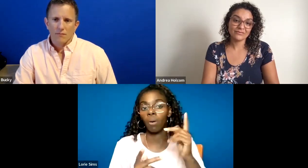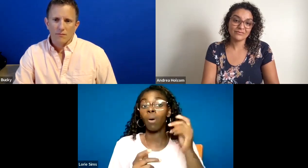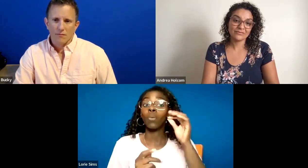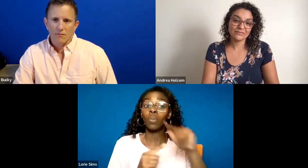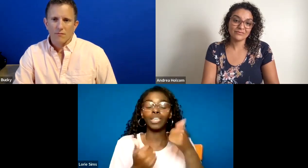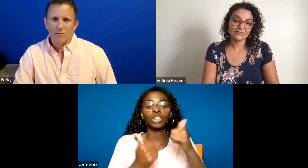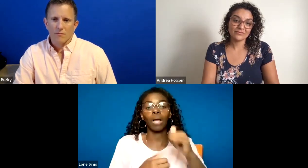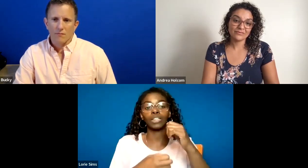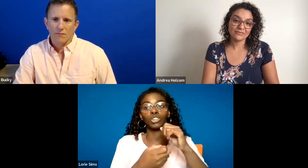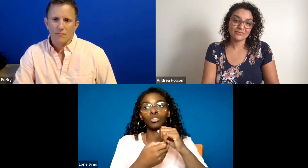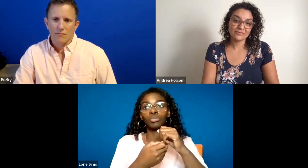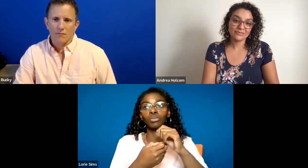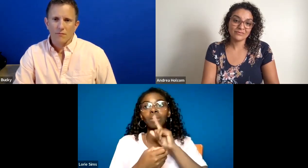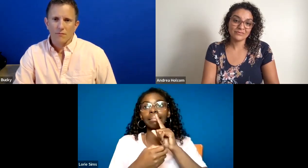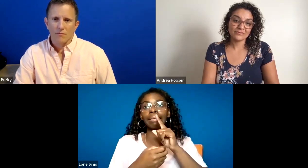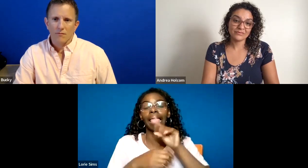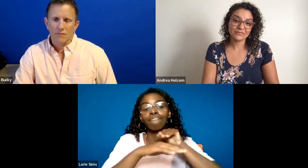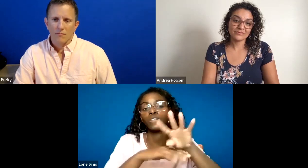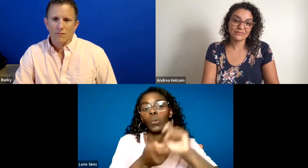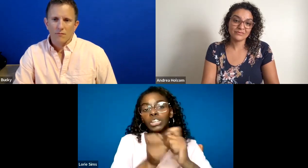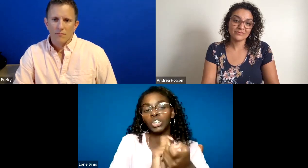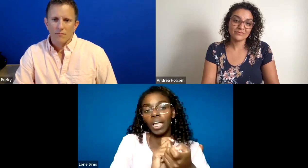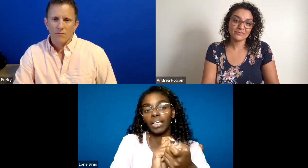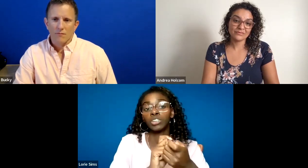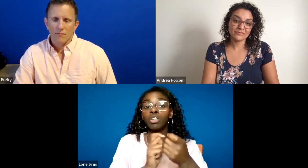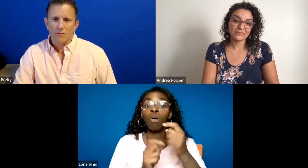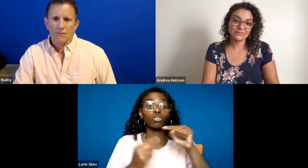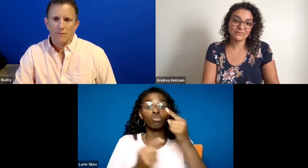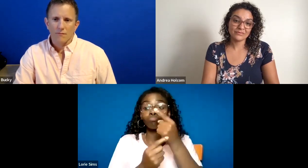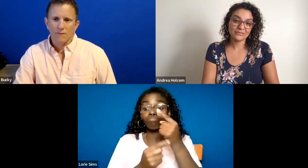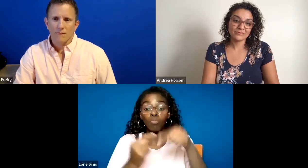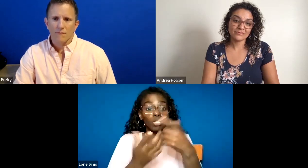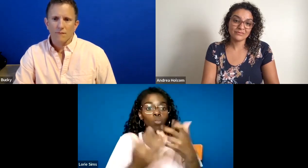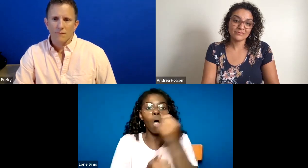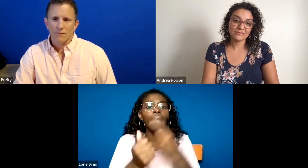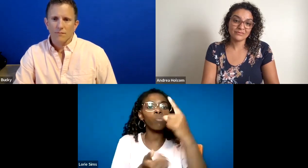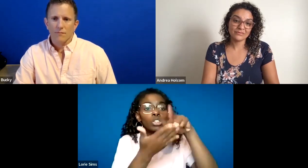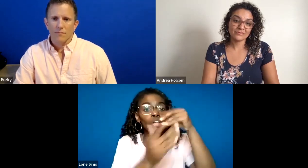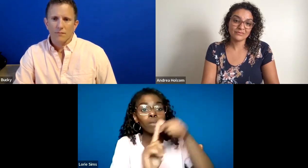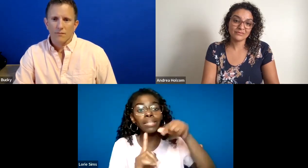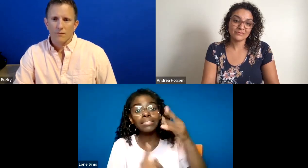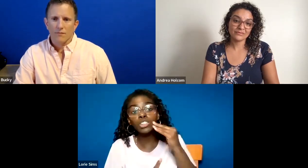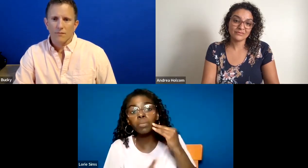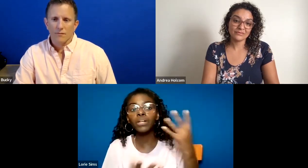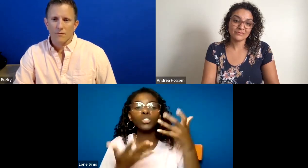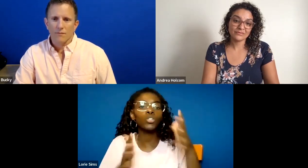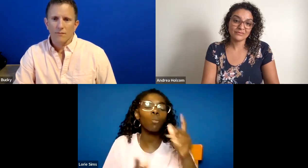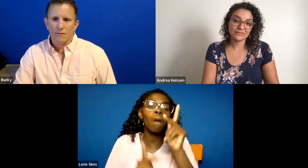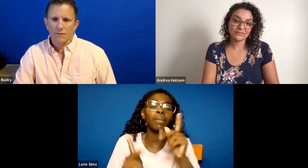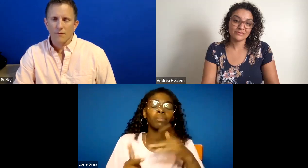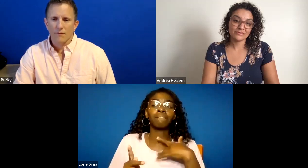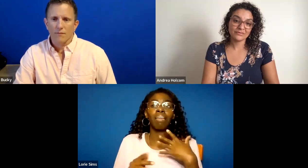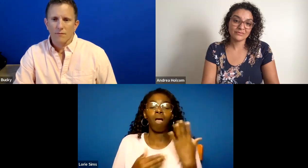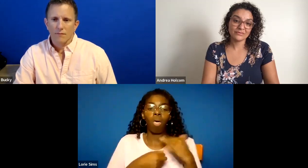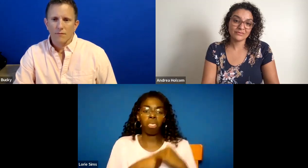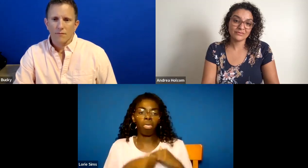internal analysis first before you even call anyone out, because you're affecting change. You want people